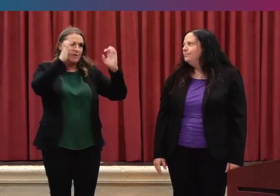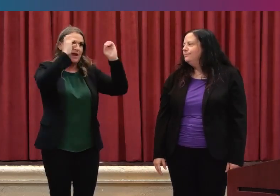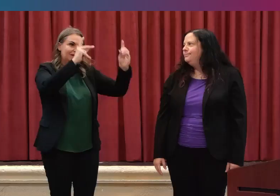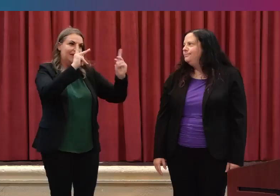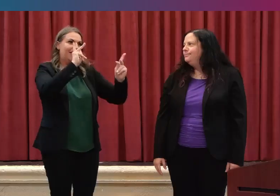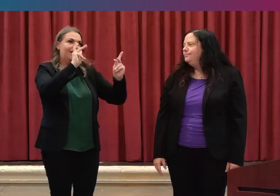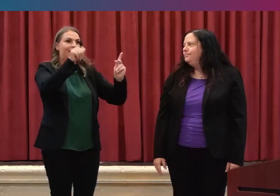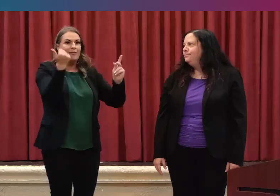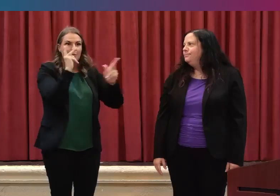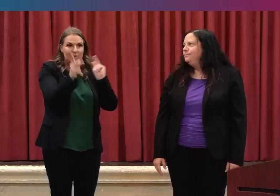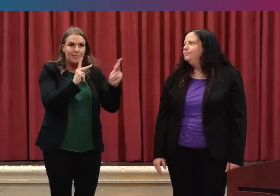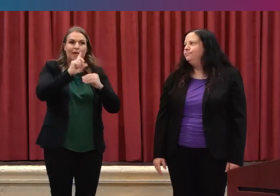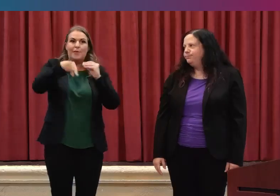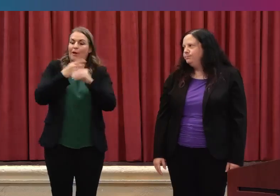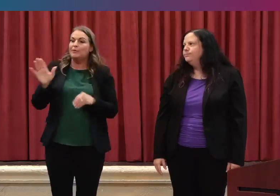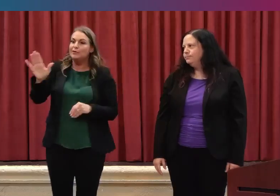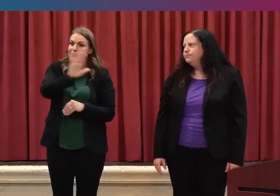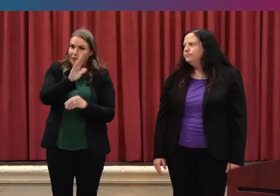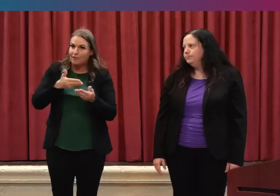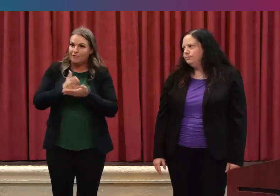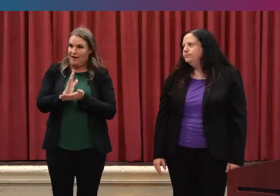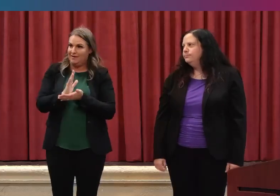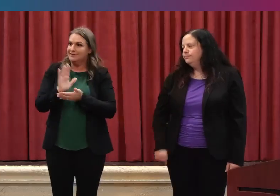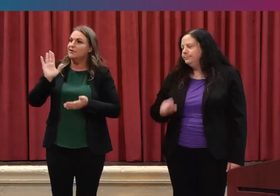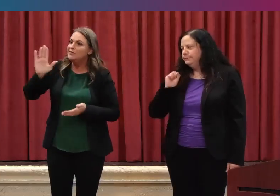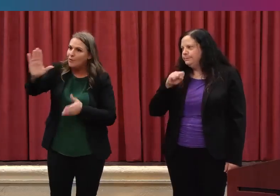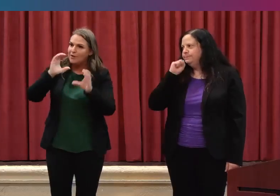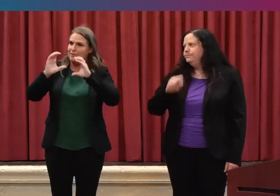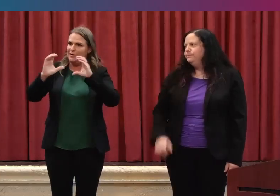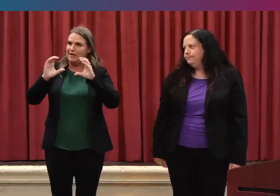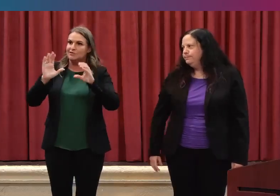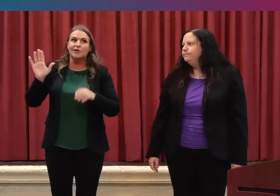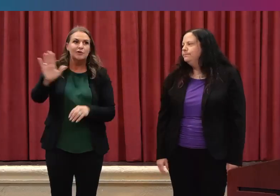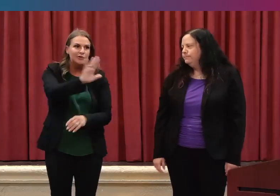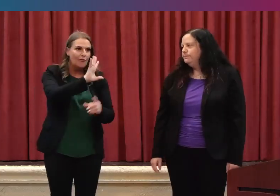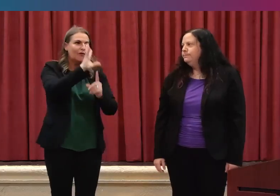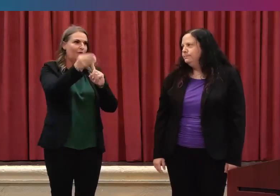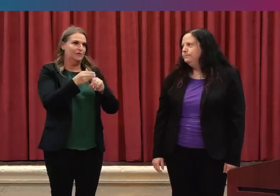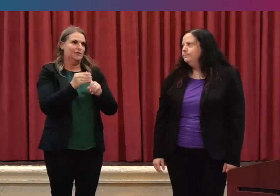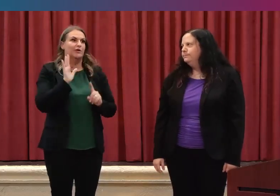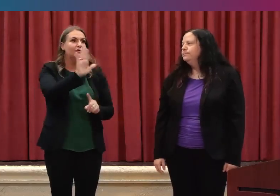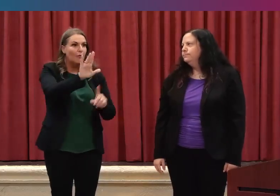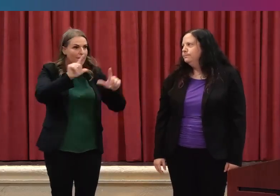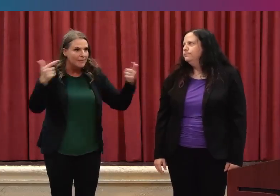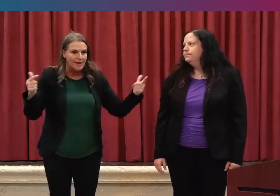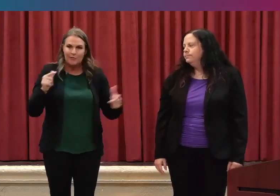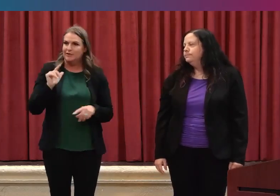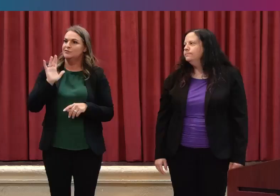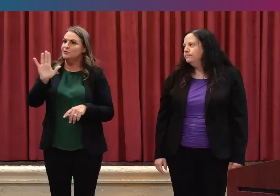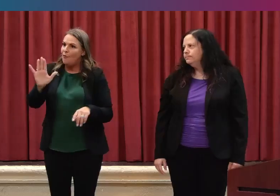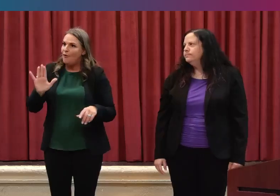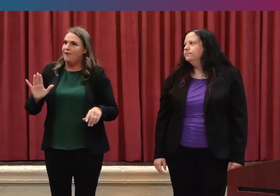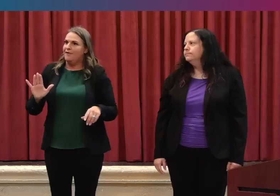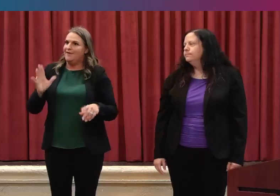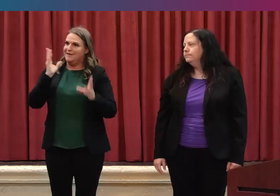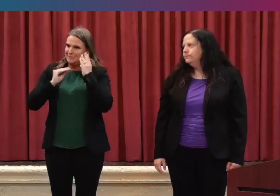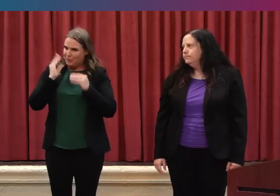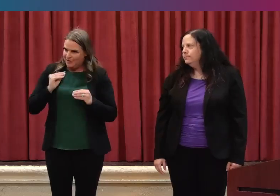So you have an opportunity to educate all people about the rights of deaf people and communication and the law. It's